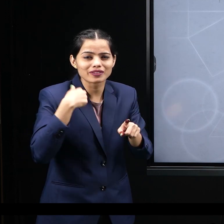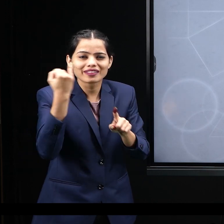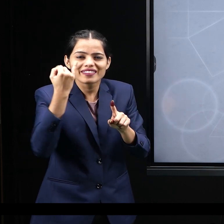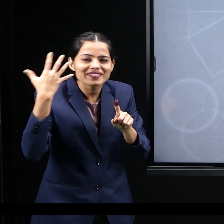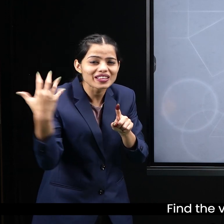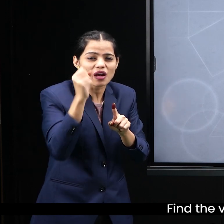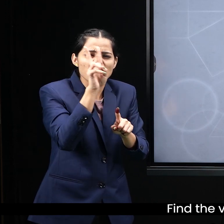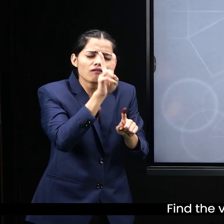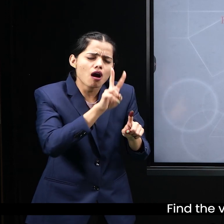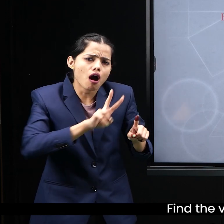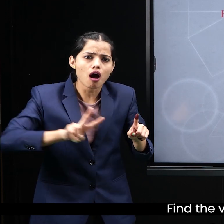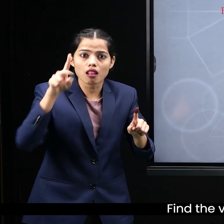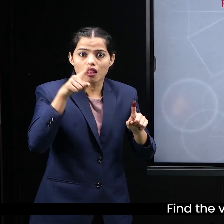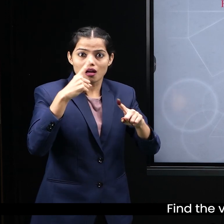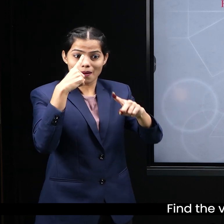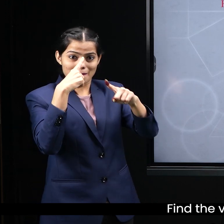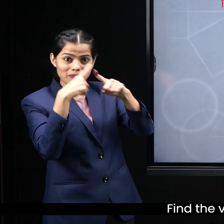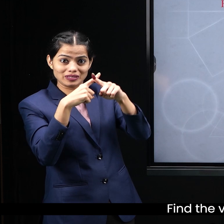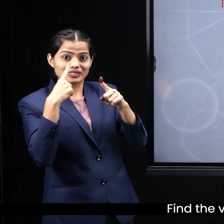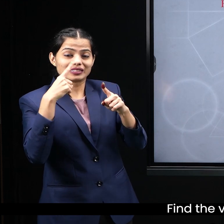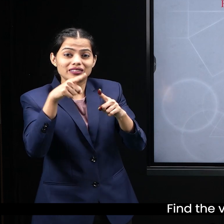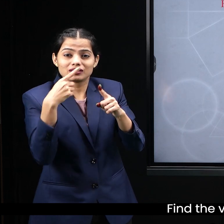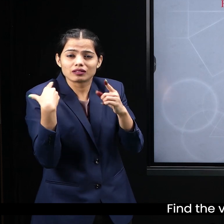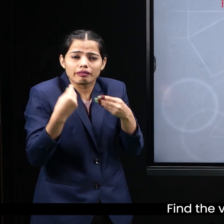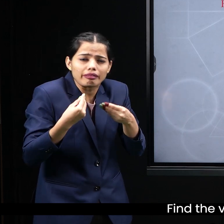Example, find the value of x in the given figure.